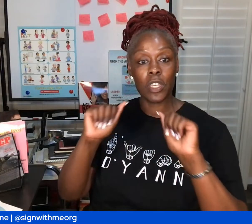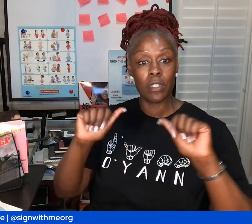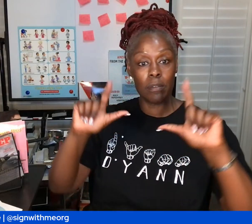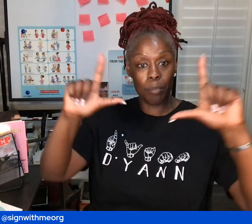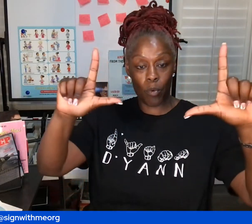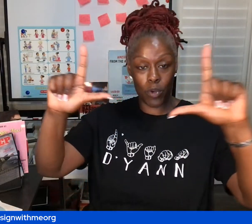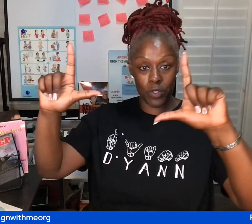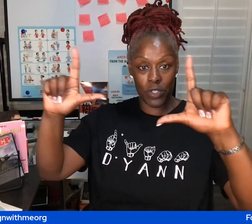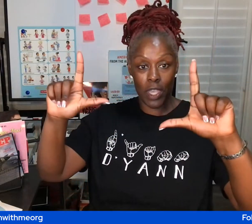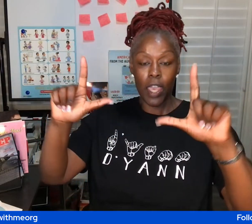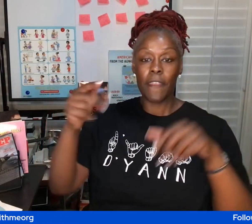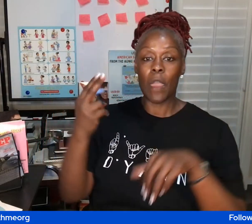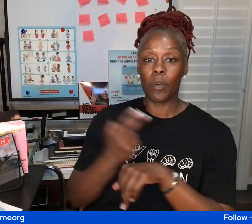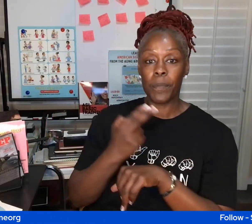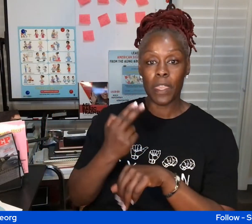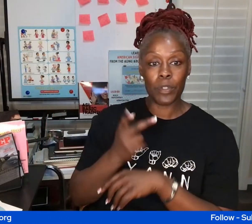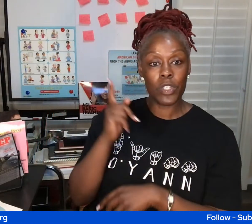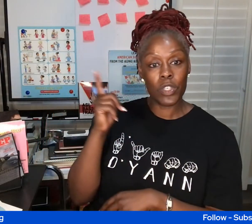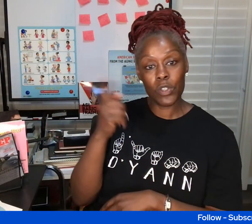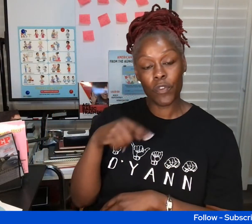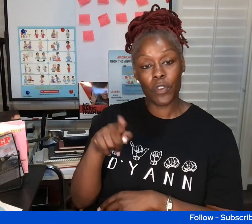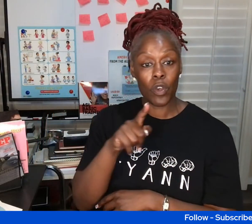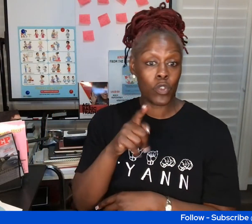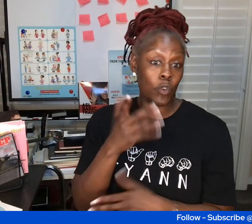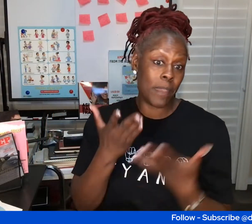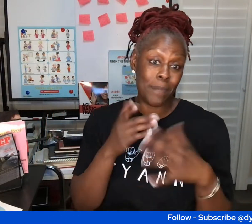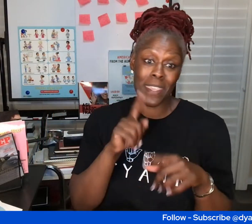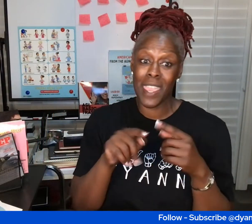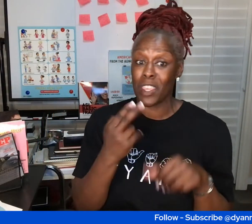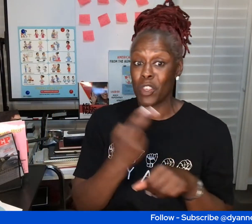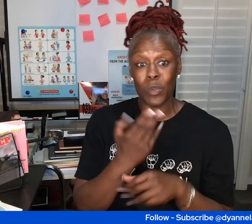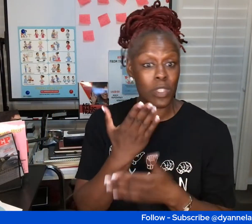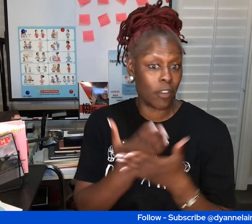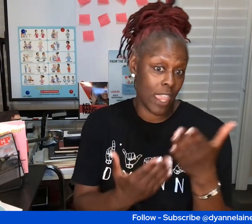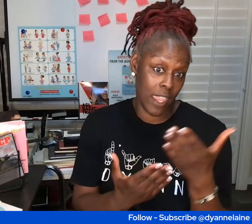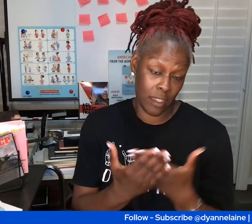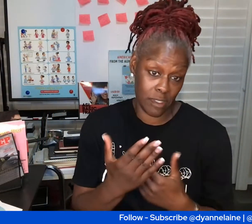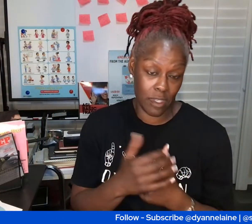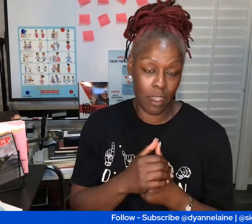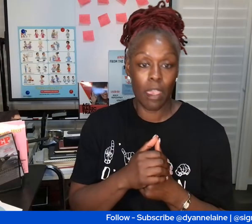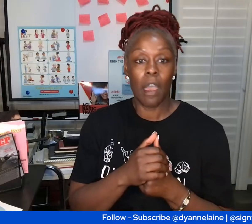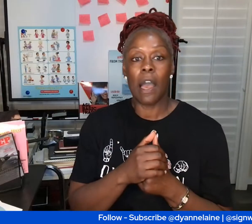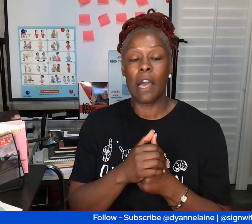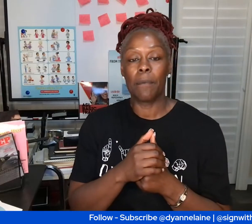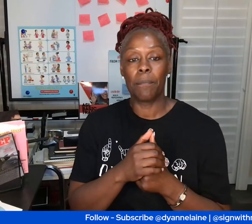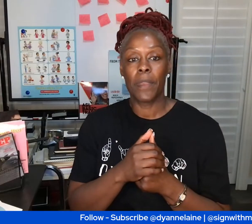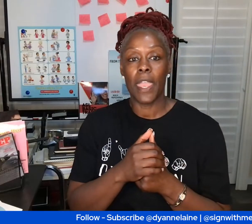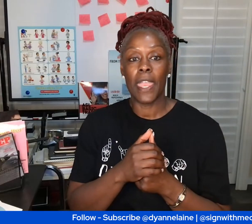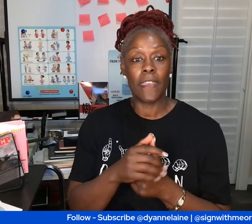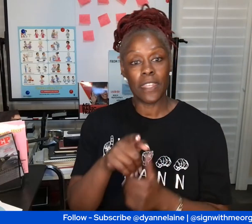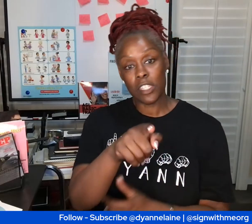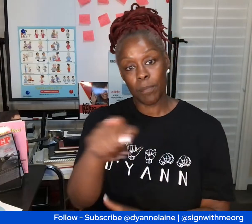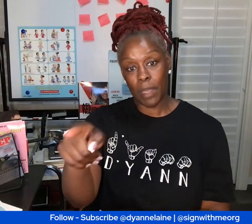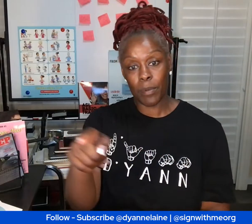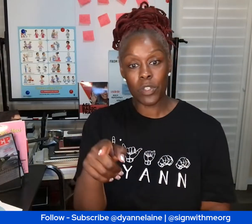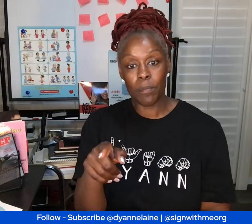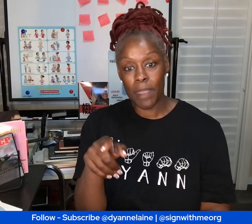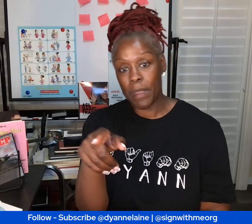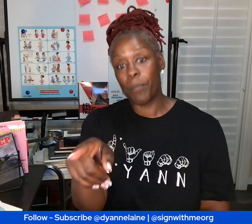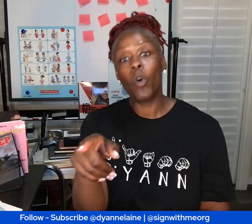communication boards that we'll be able to use for those who maybe can't use their hands. And they need to be able to maybe